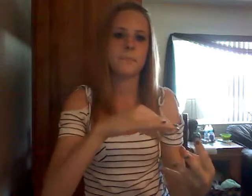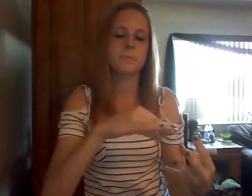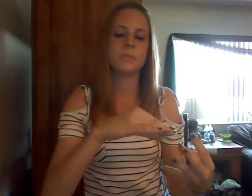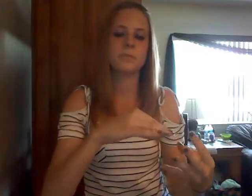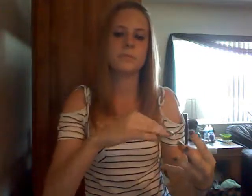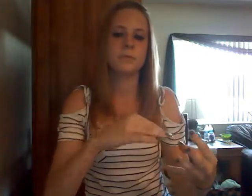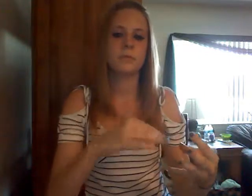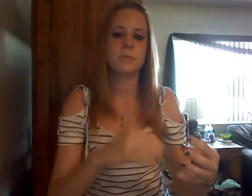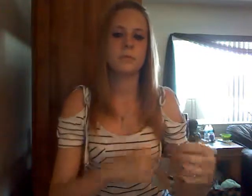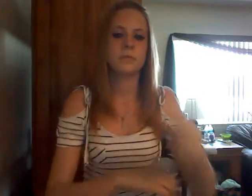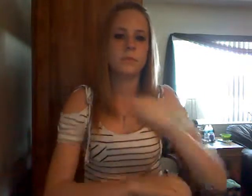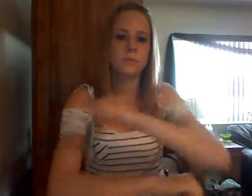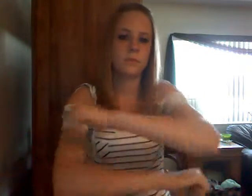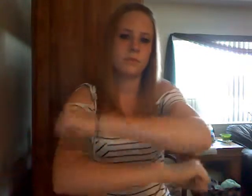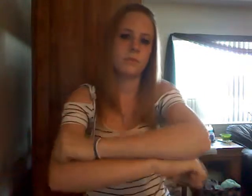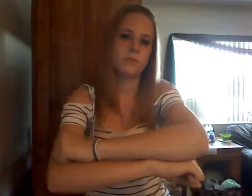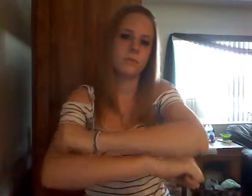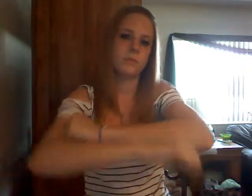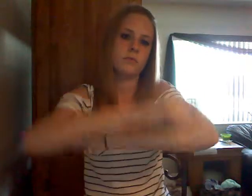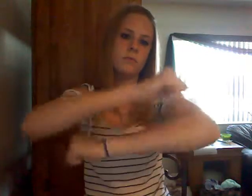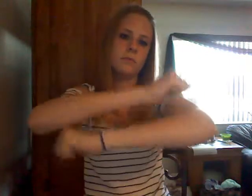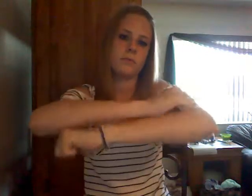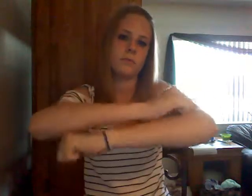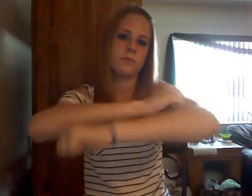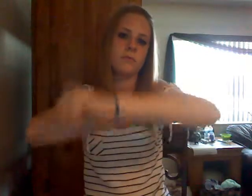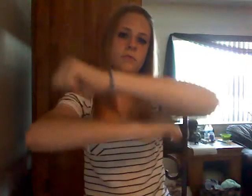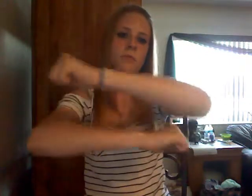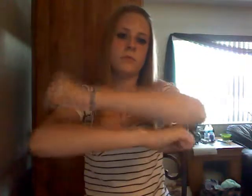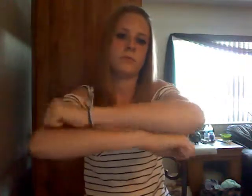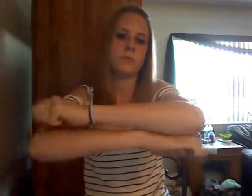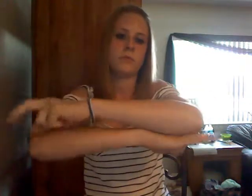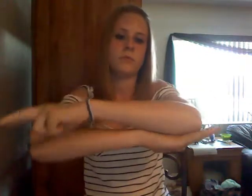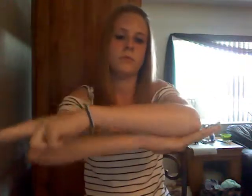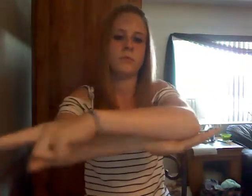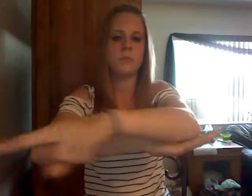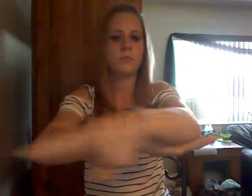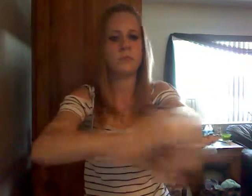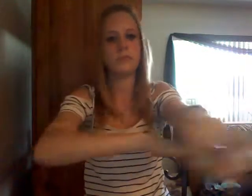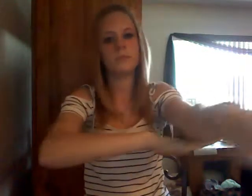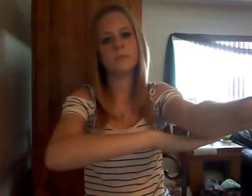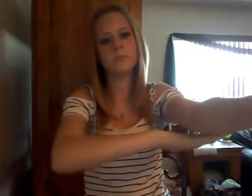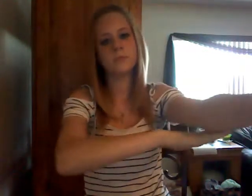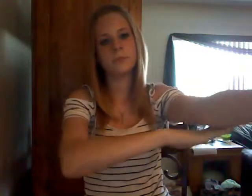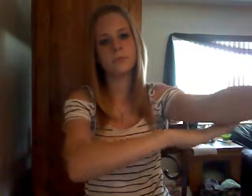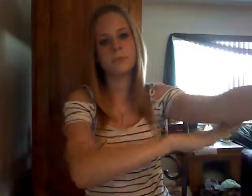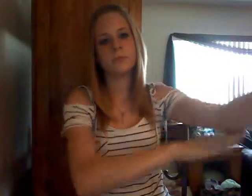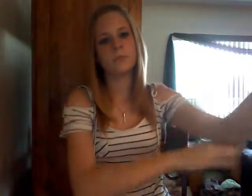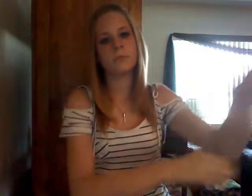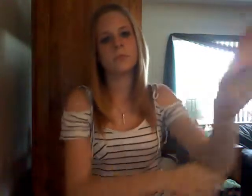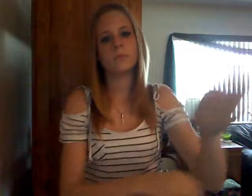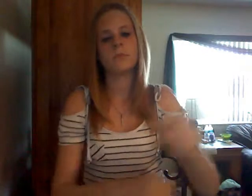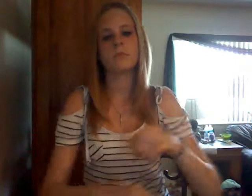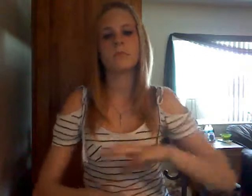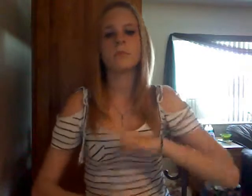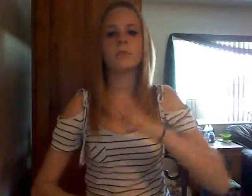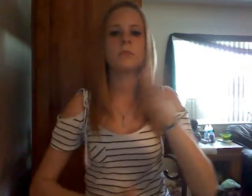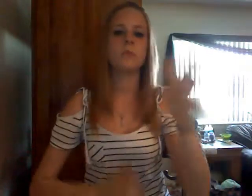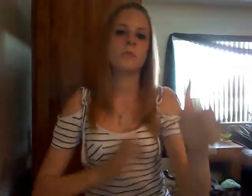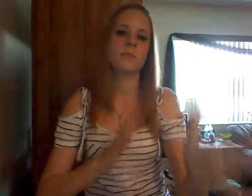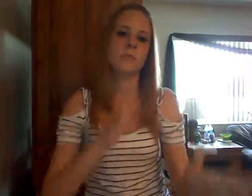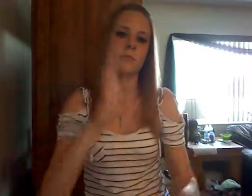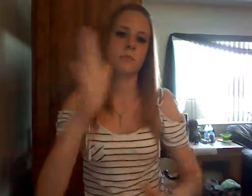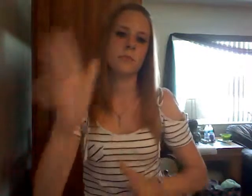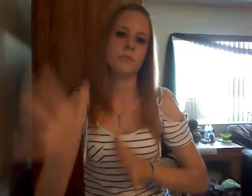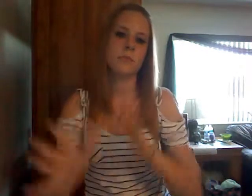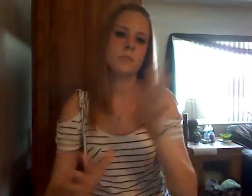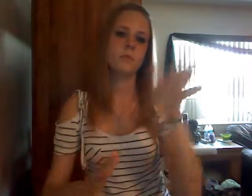O'er the ramparts we fought, were so gallantly